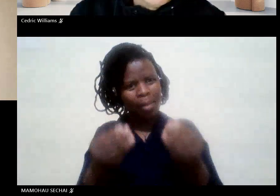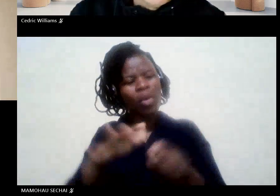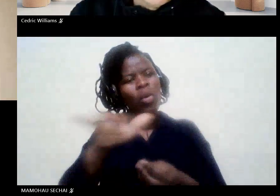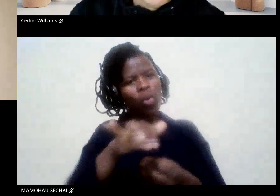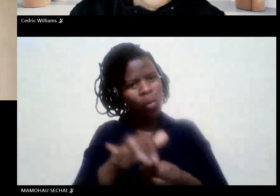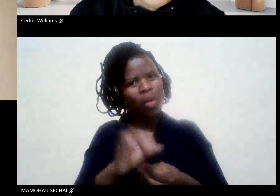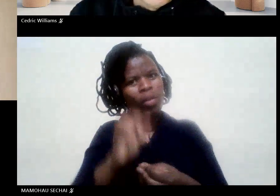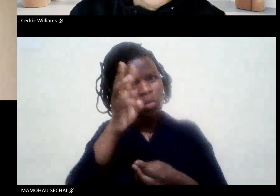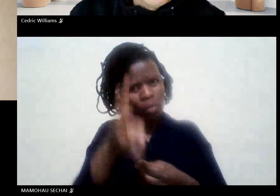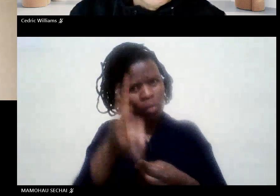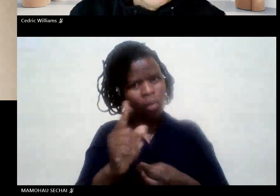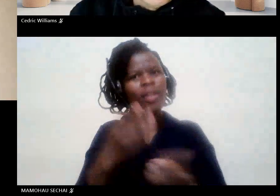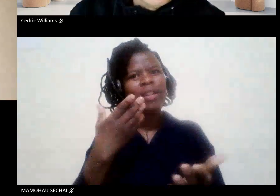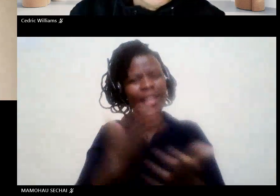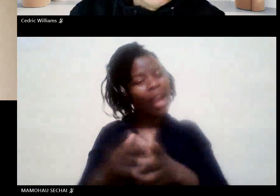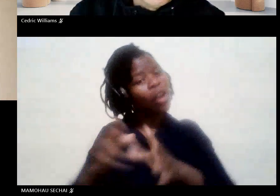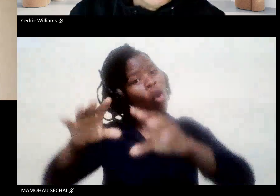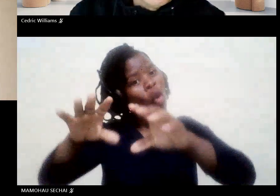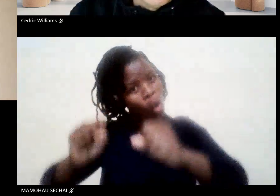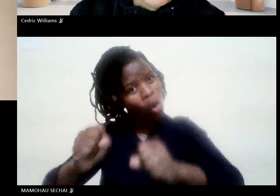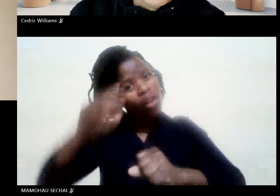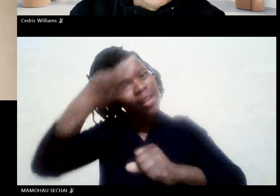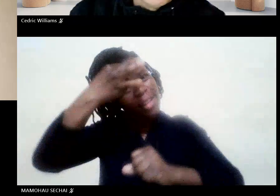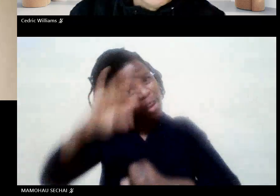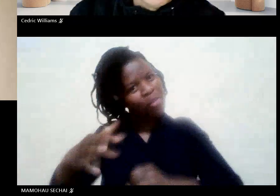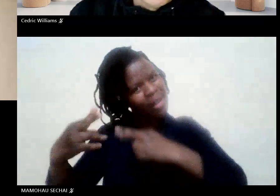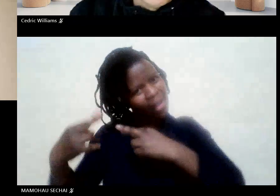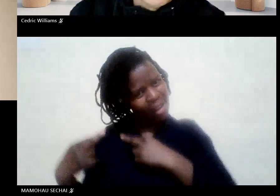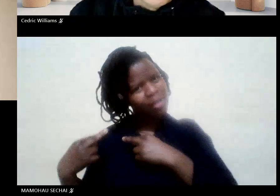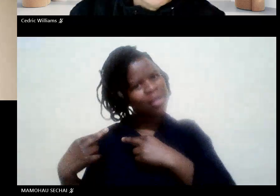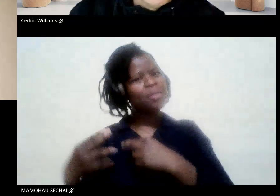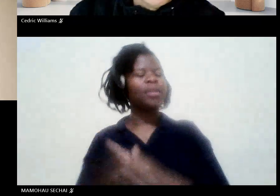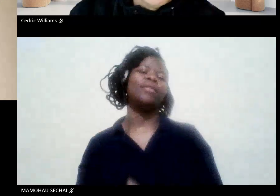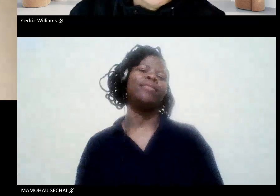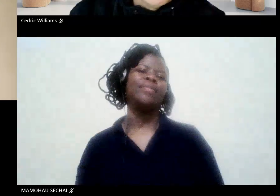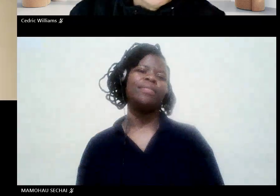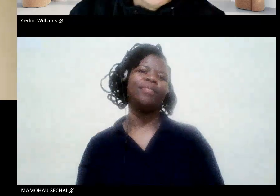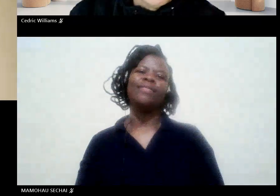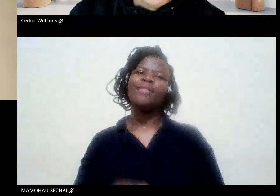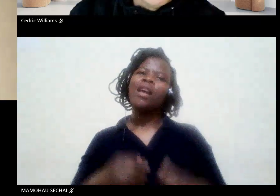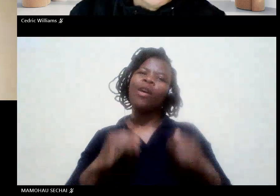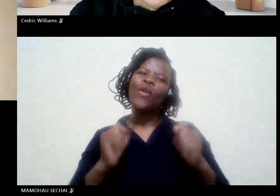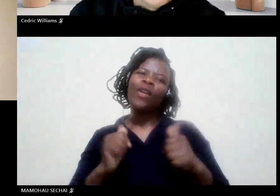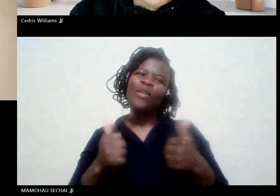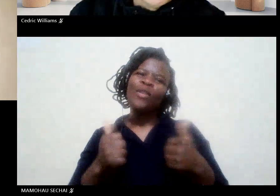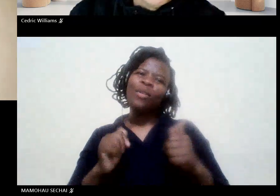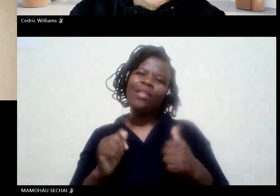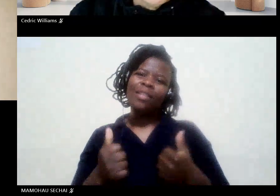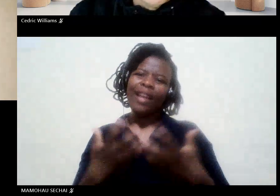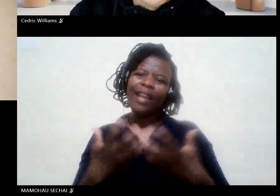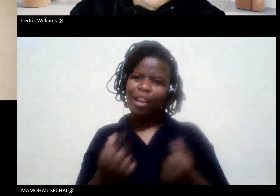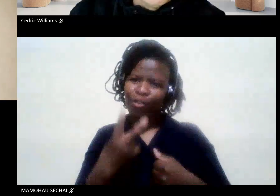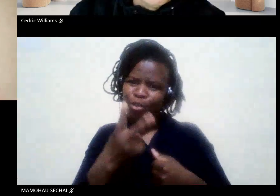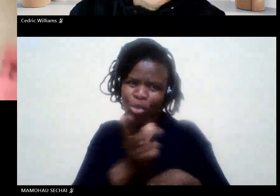is holding the government, accountable. So very good, very good. We just have 2 minutes